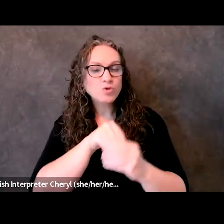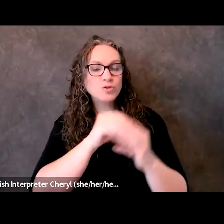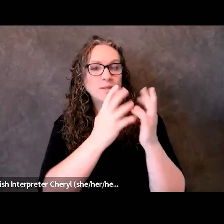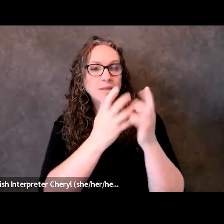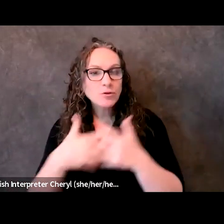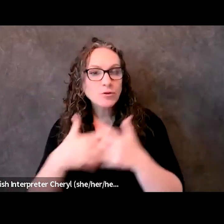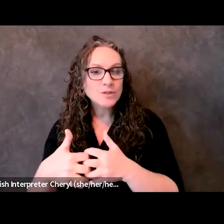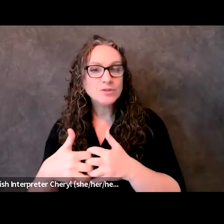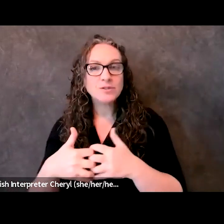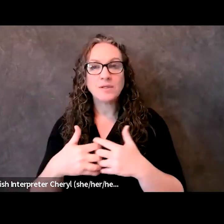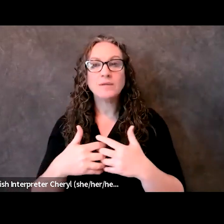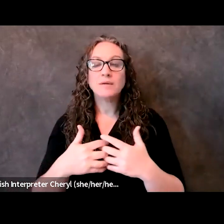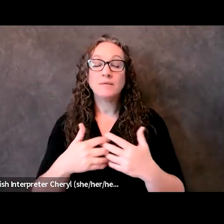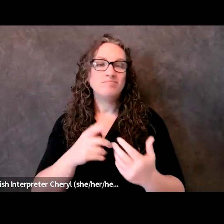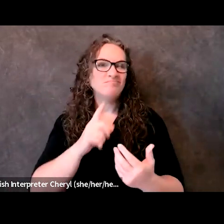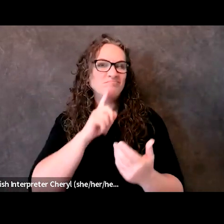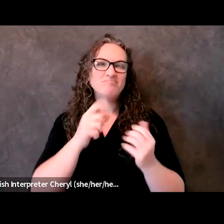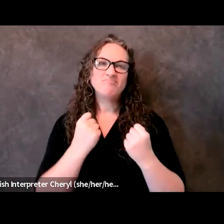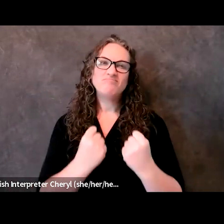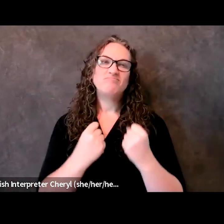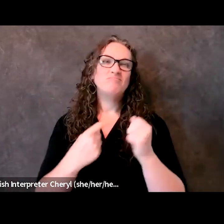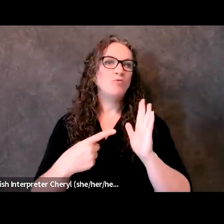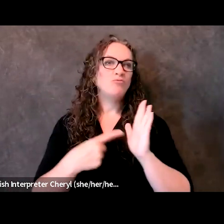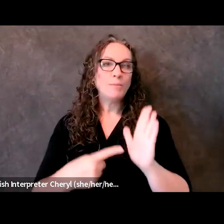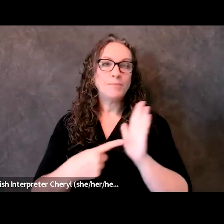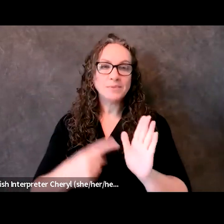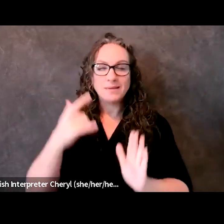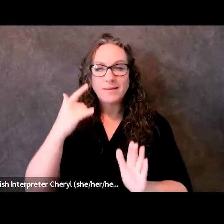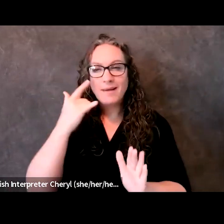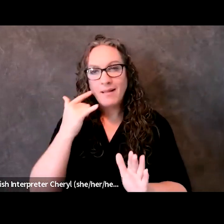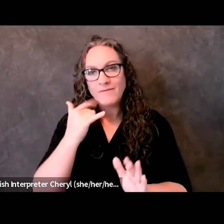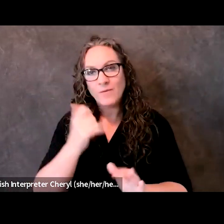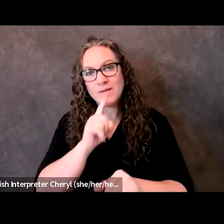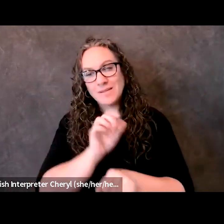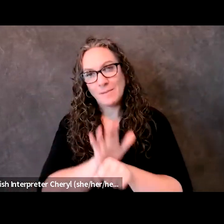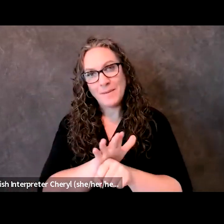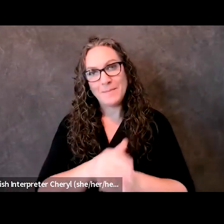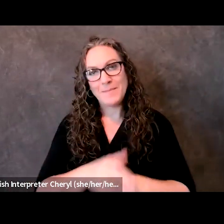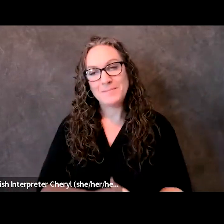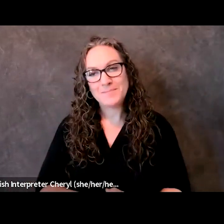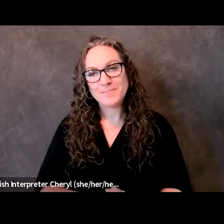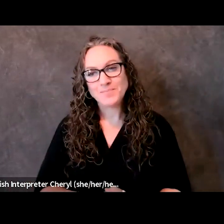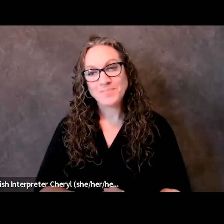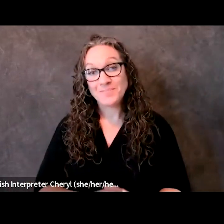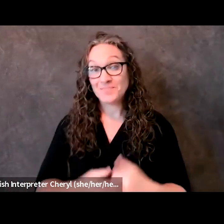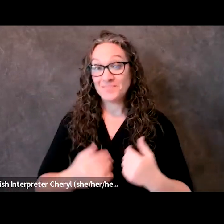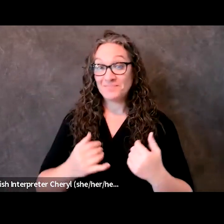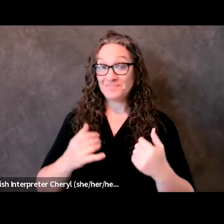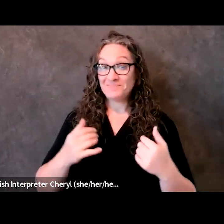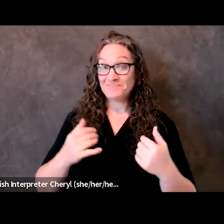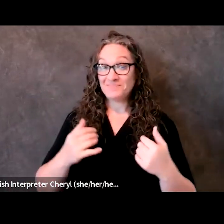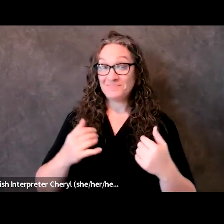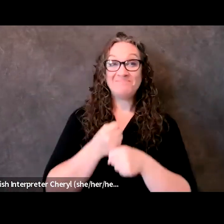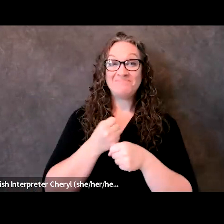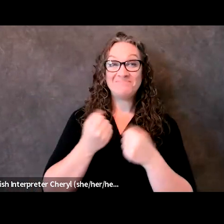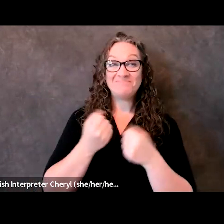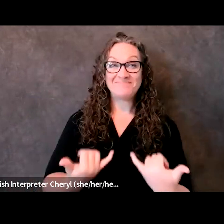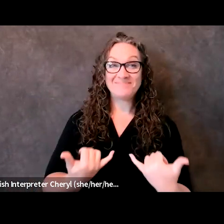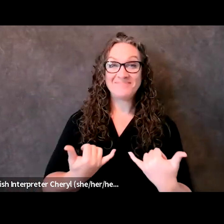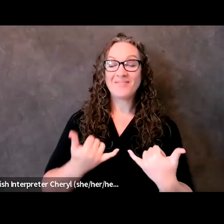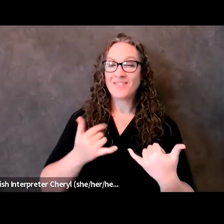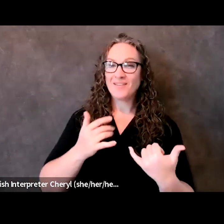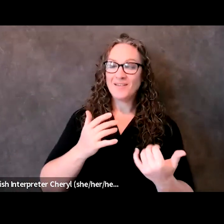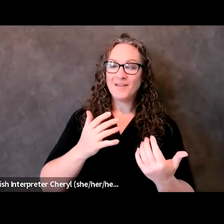speaks directly to California's commitment to this issue. With that, I have the great privilege of